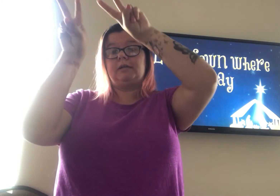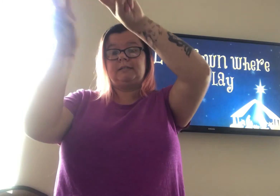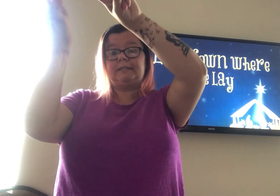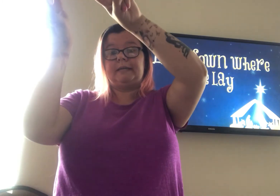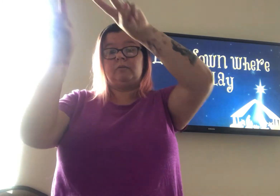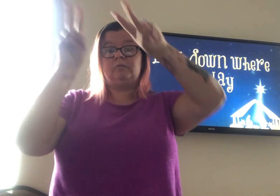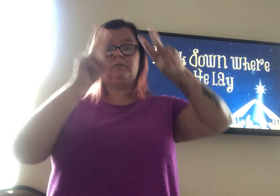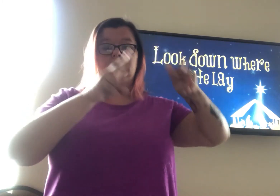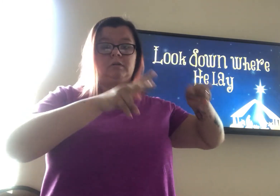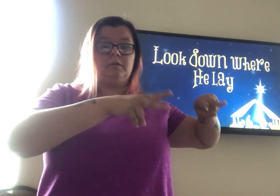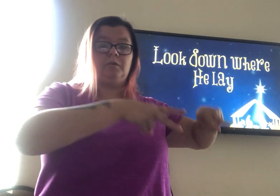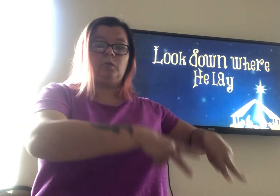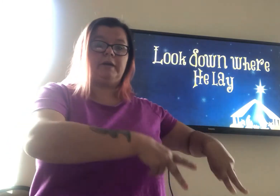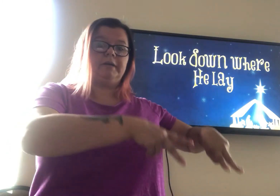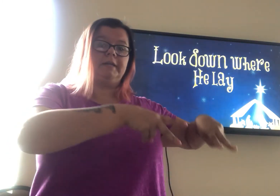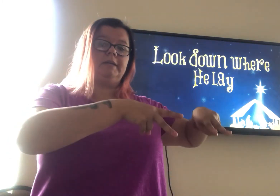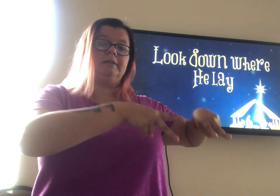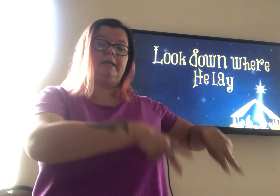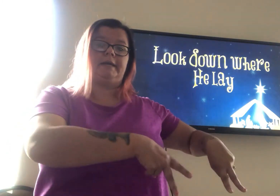down where he lay.